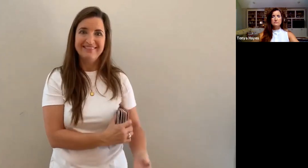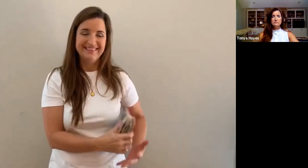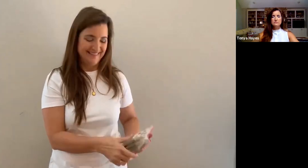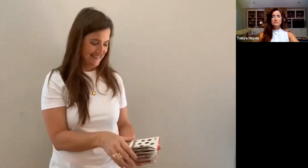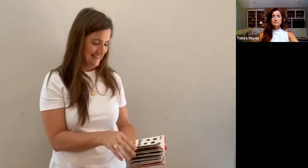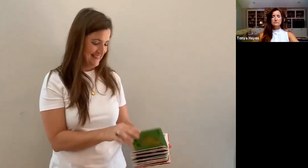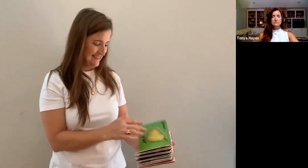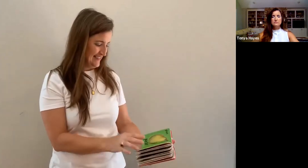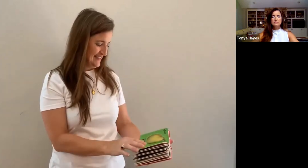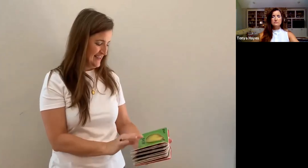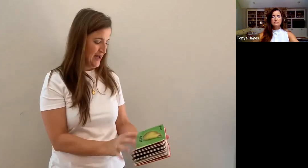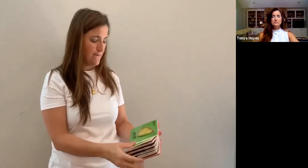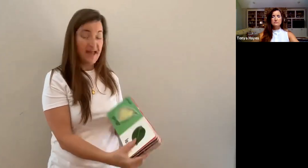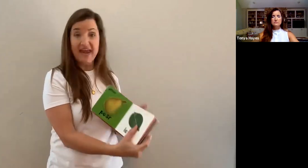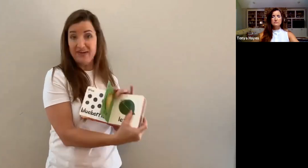Ball.